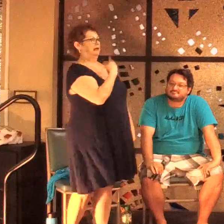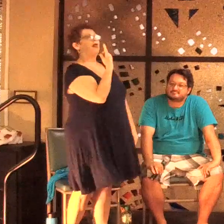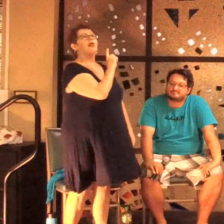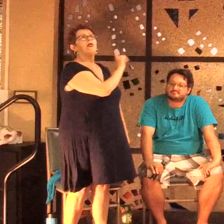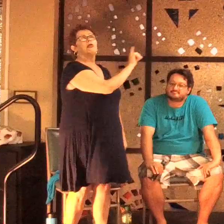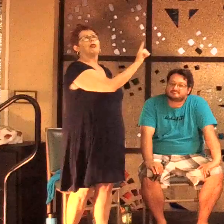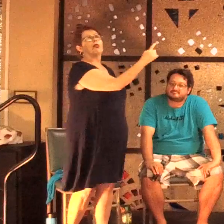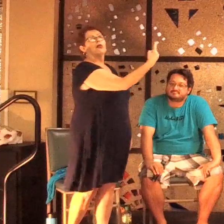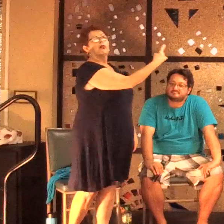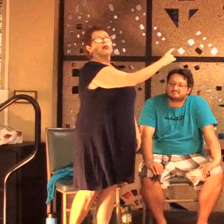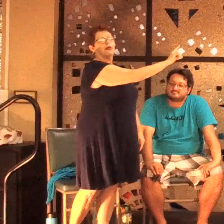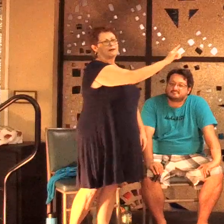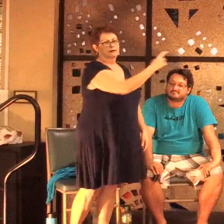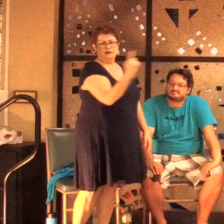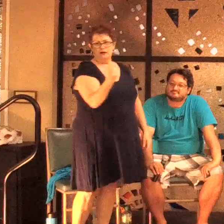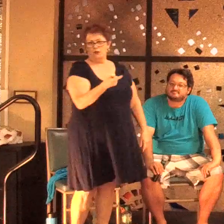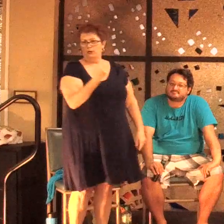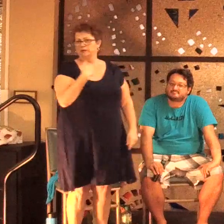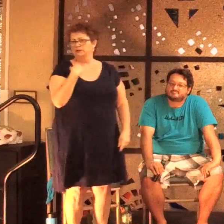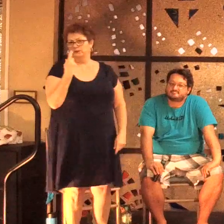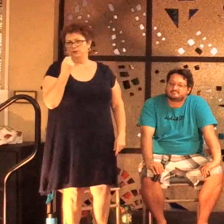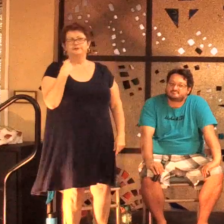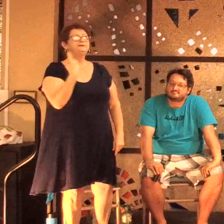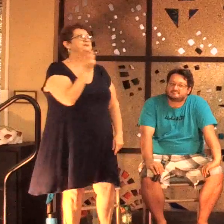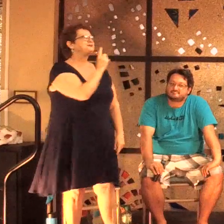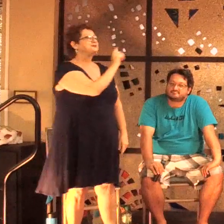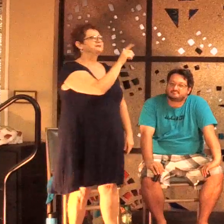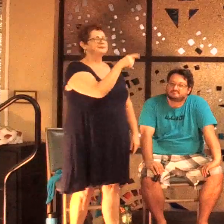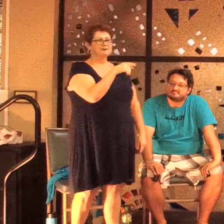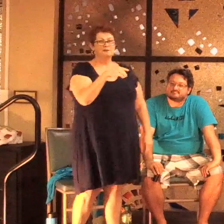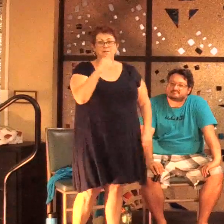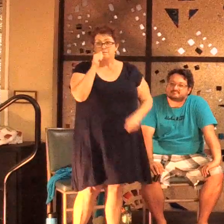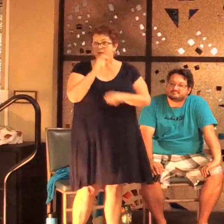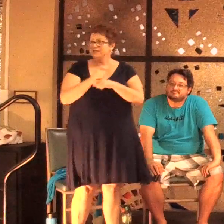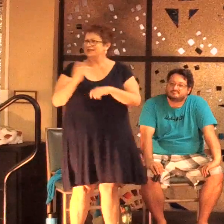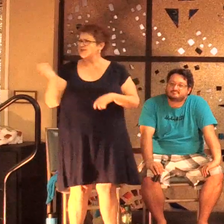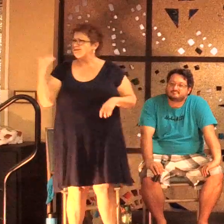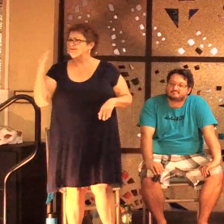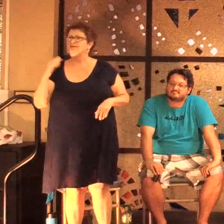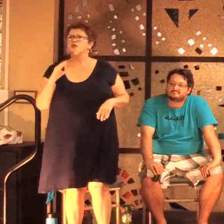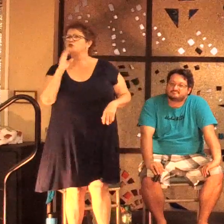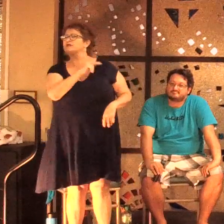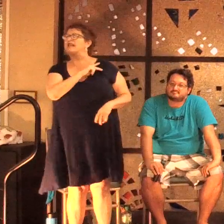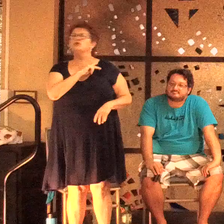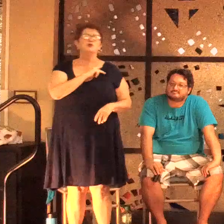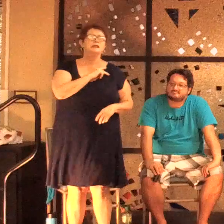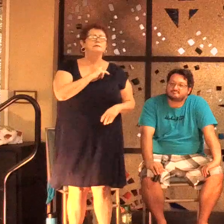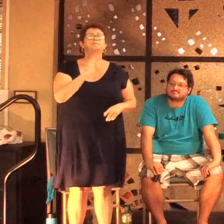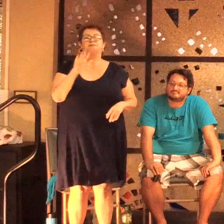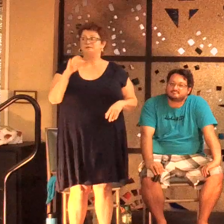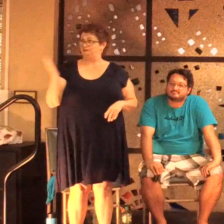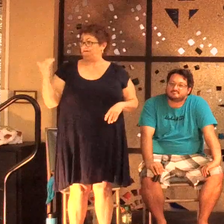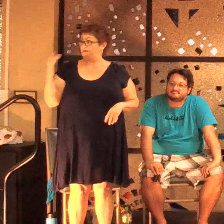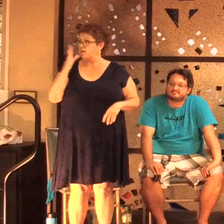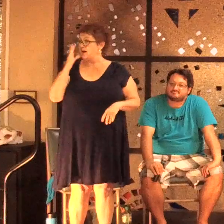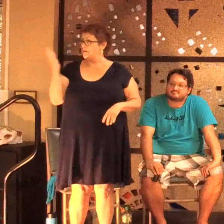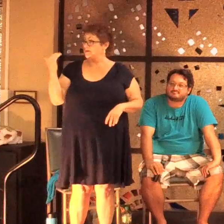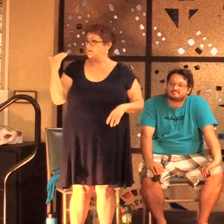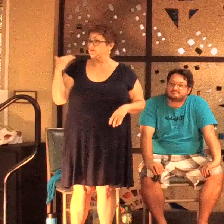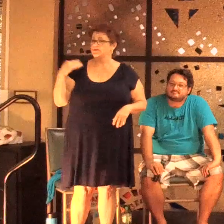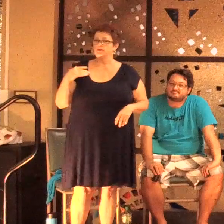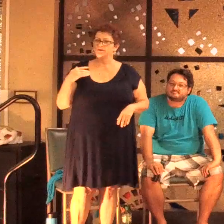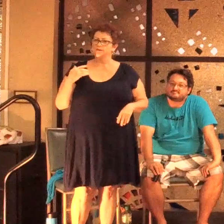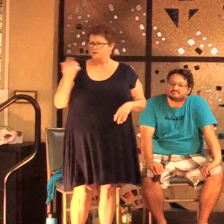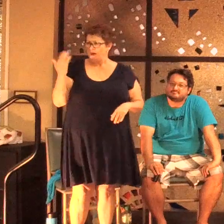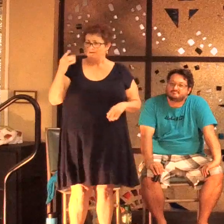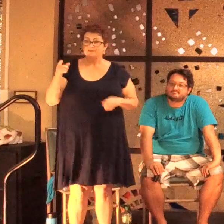the shopping together. I tend to wander off on my own, always. So I wandered off, my sister like, Susie, Susie, Susie.